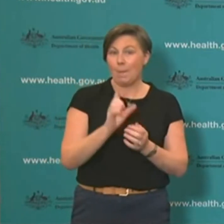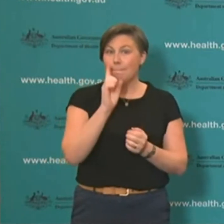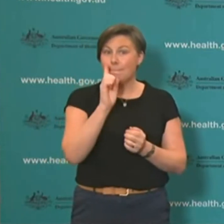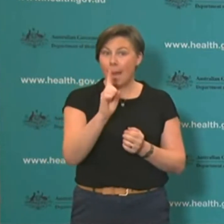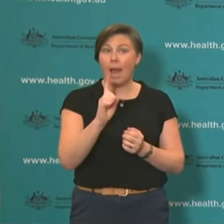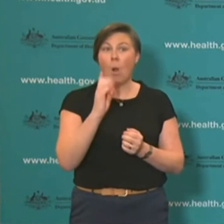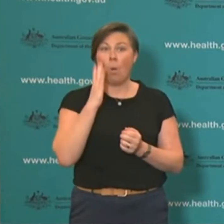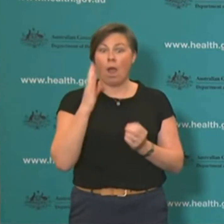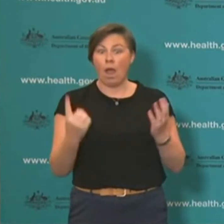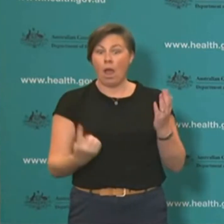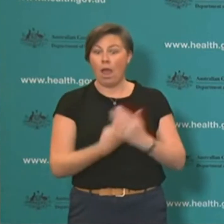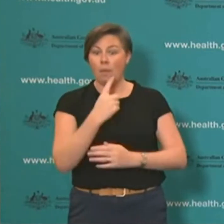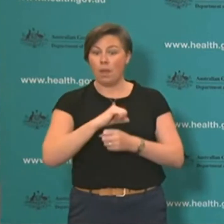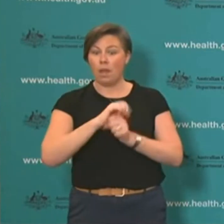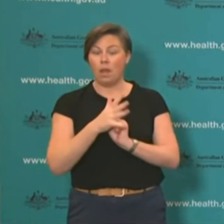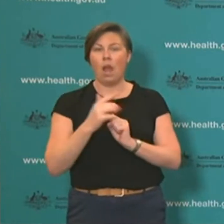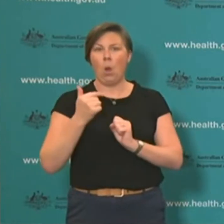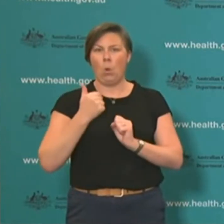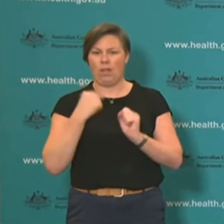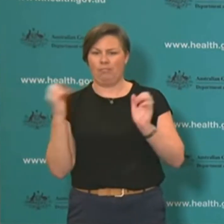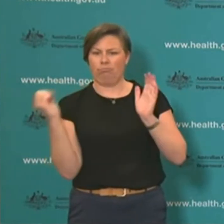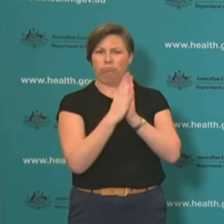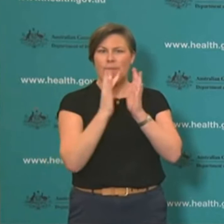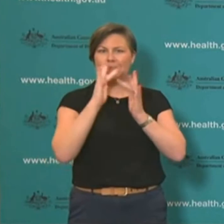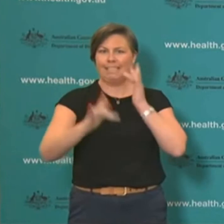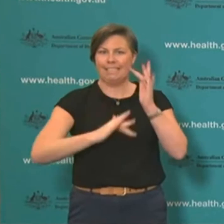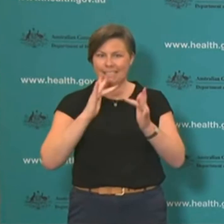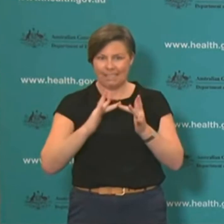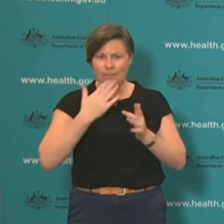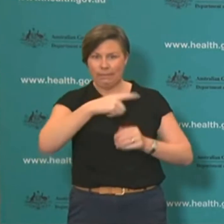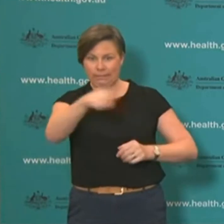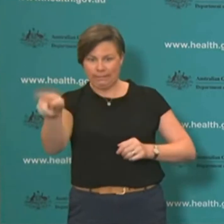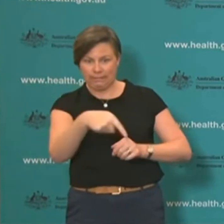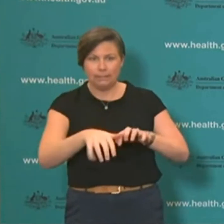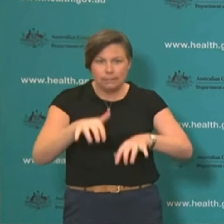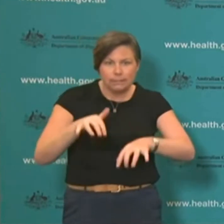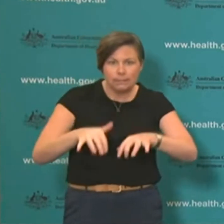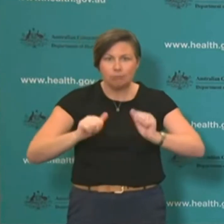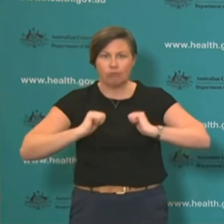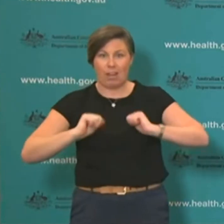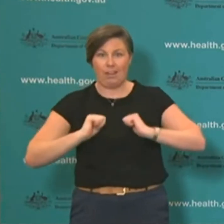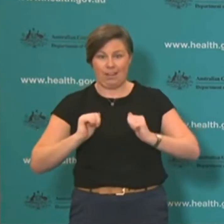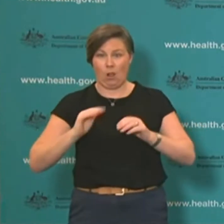extra online training, which has been undertaken by over 100,000 people since the pandemic began. We